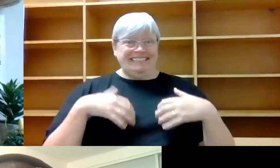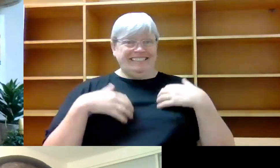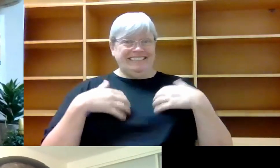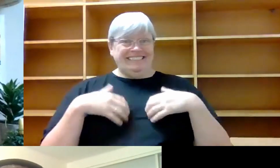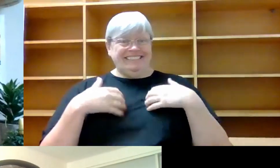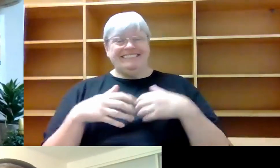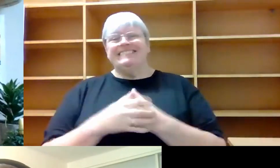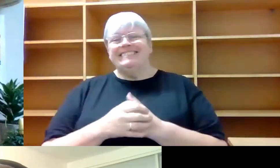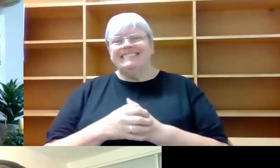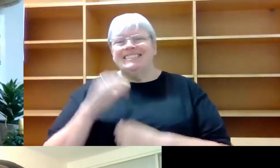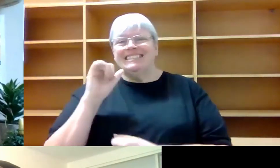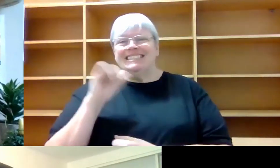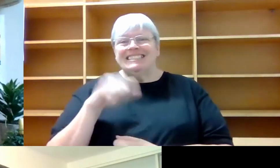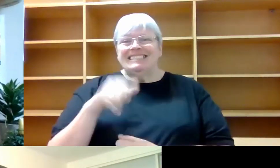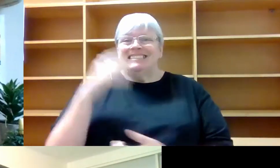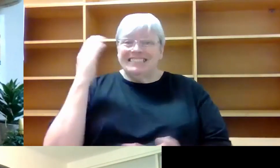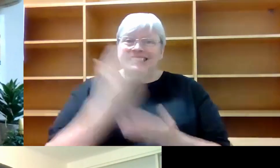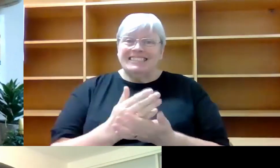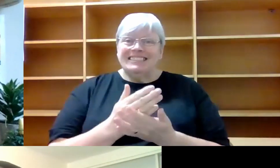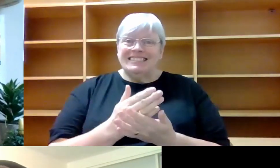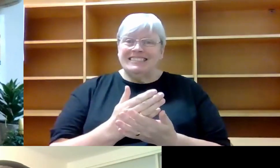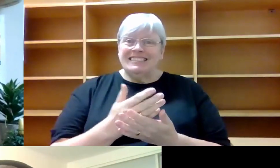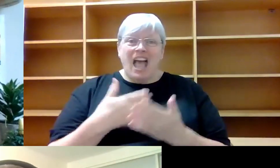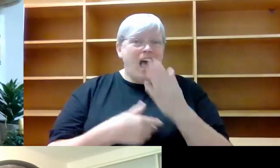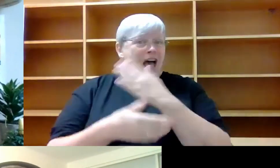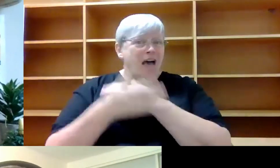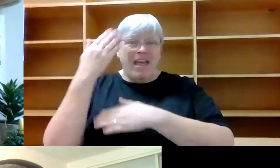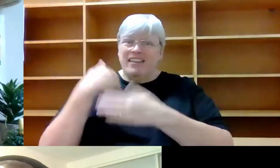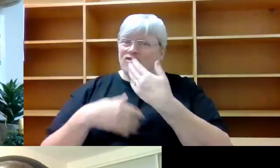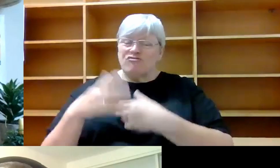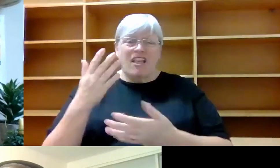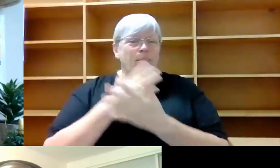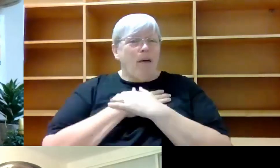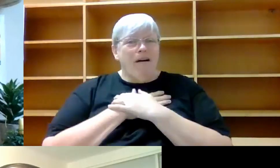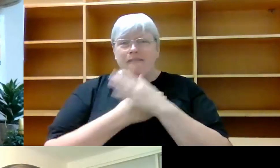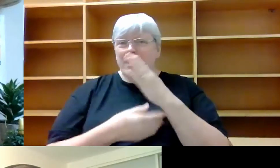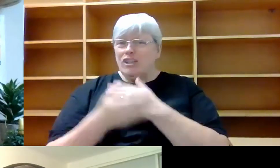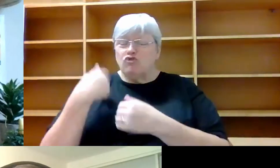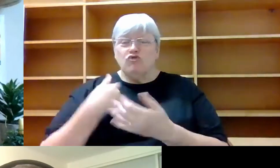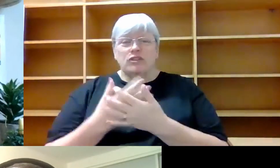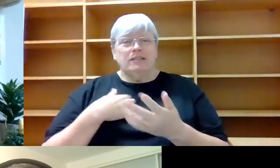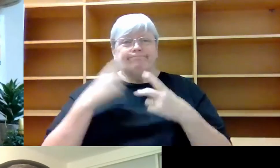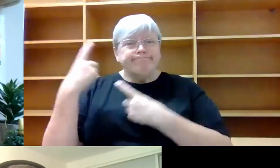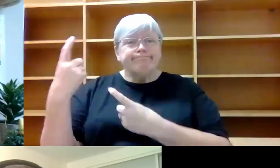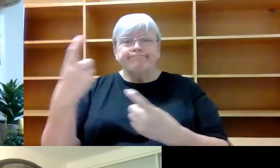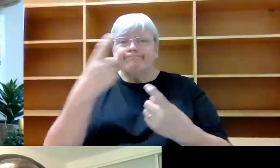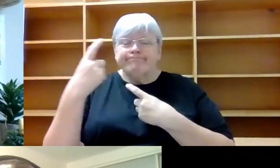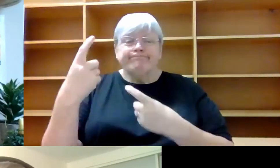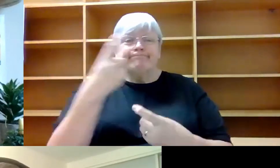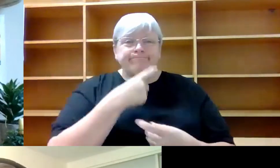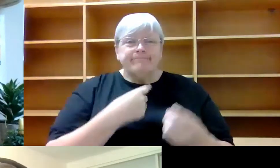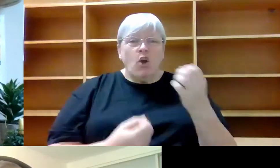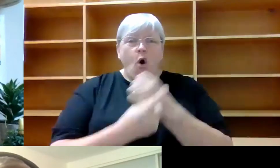history buff, so I'm always looking for opportunities that can inform me and teach me about the history.